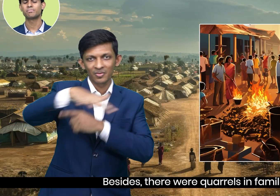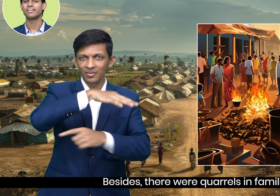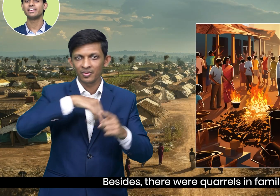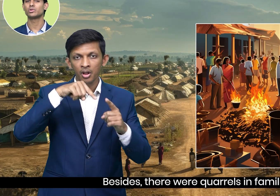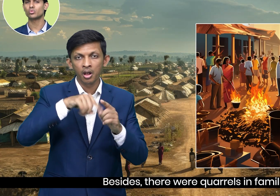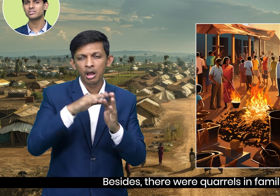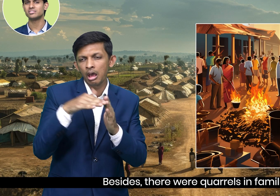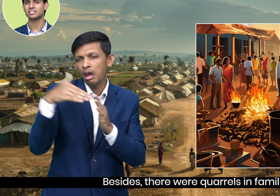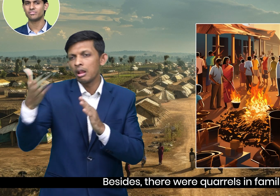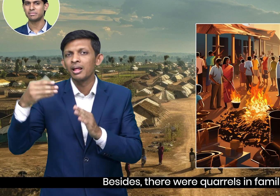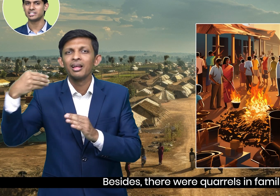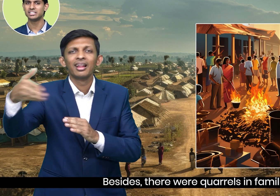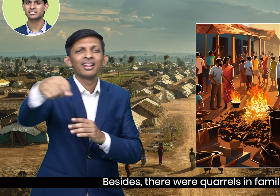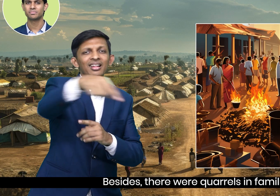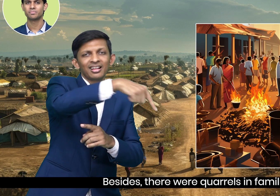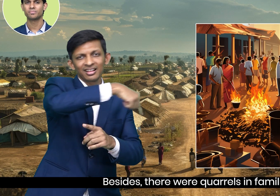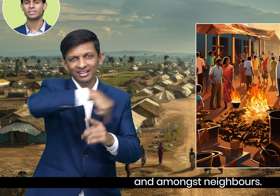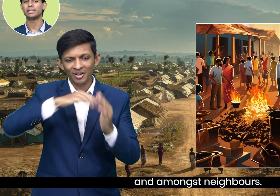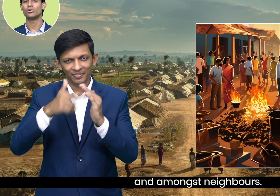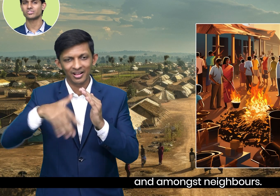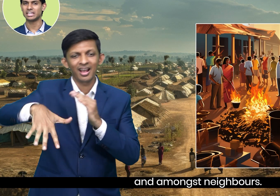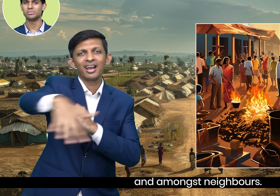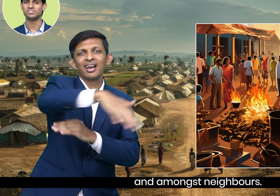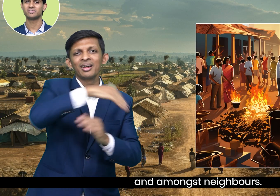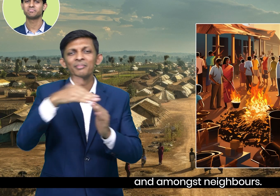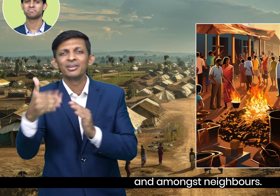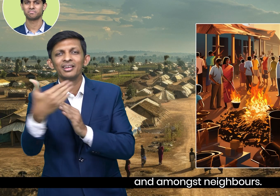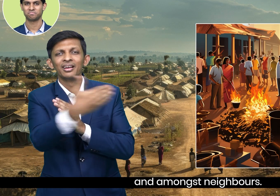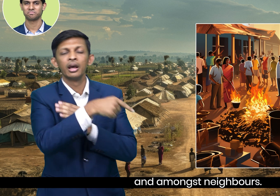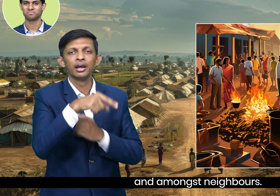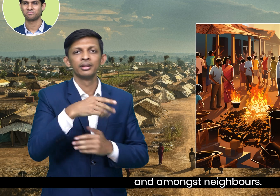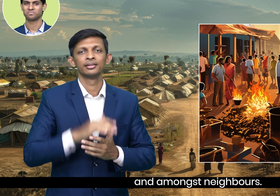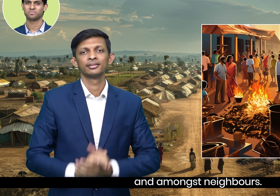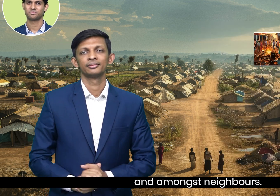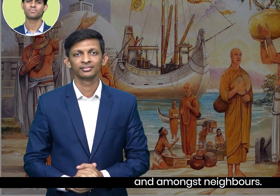Besides, there were quarrels in families and amongst neighbors.